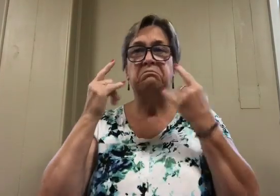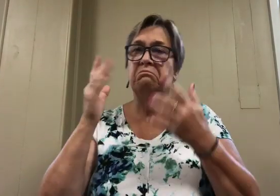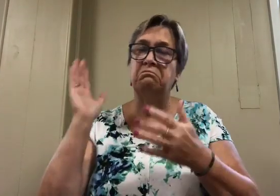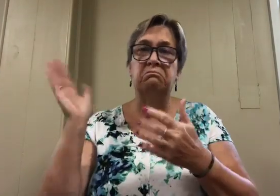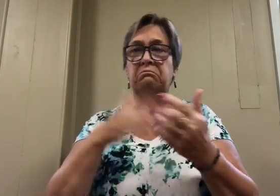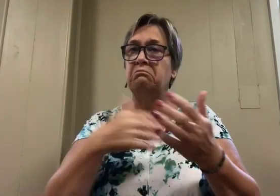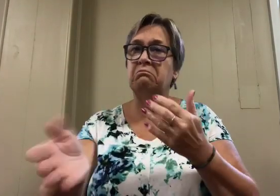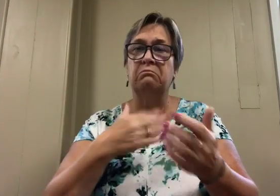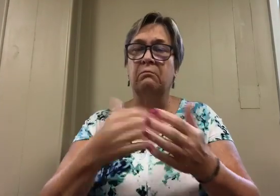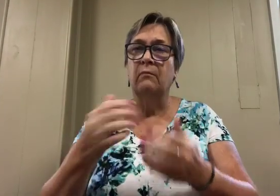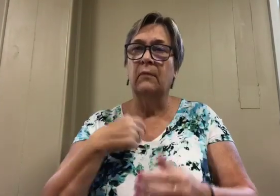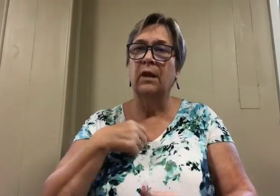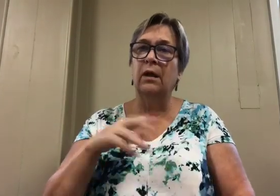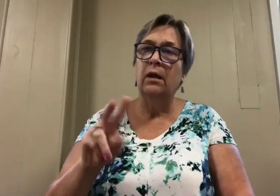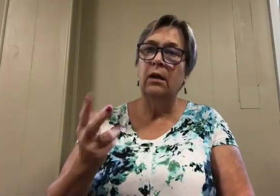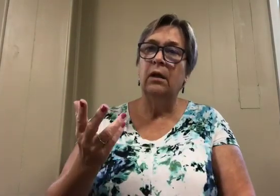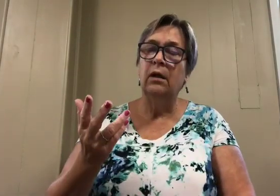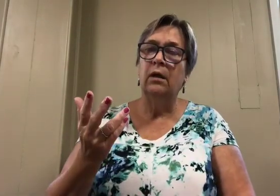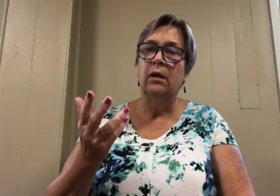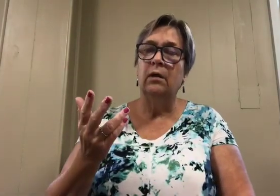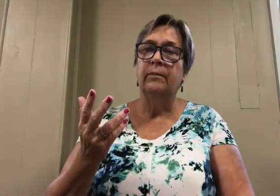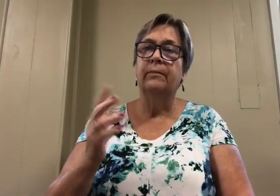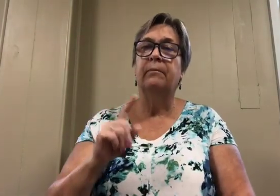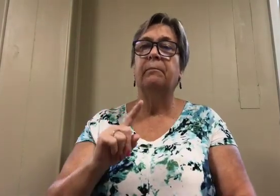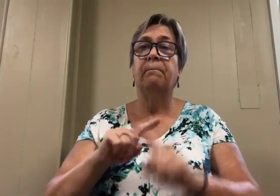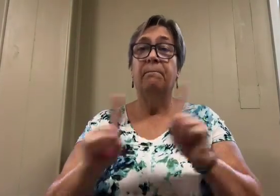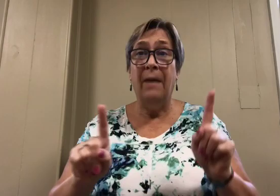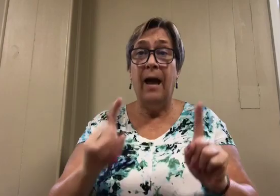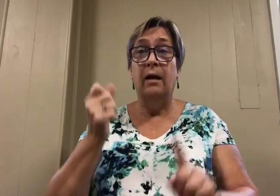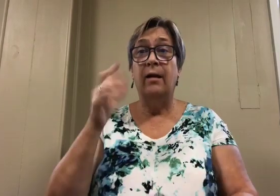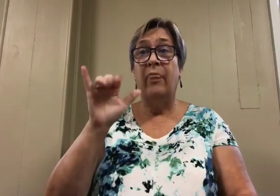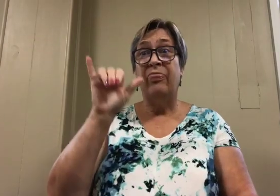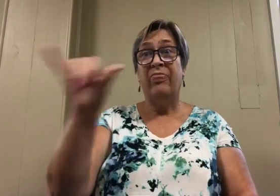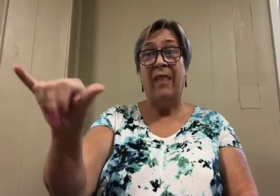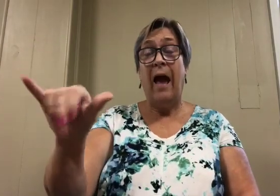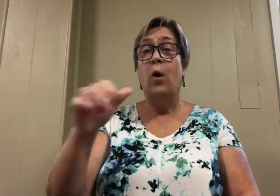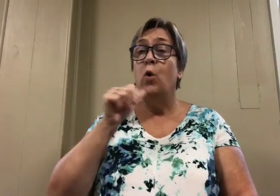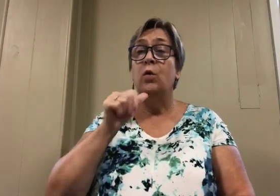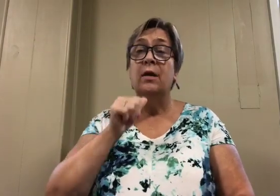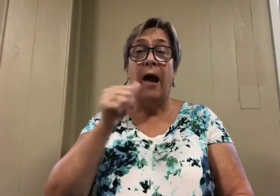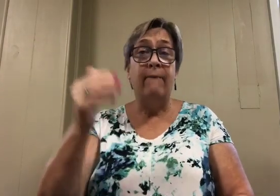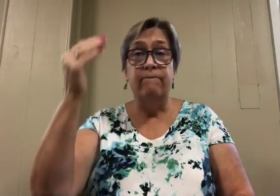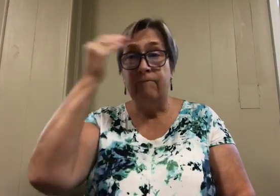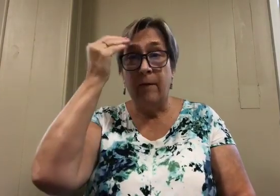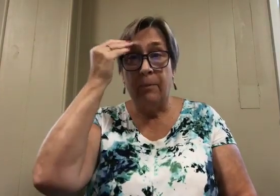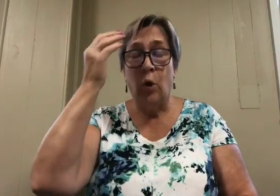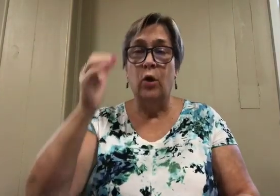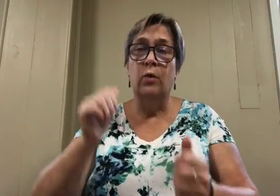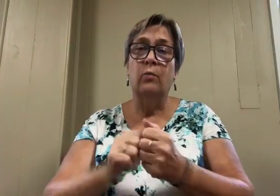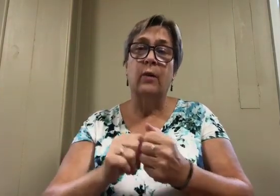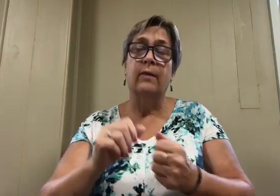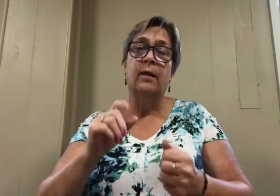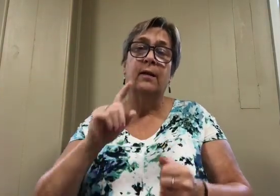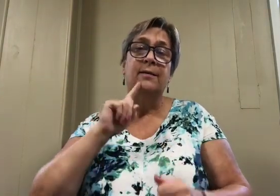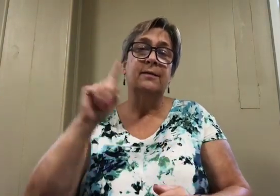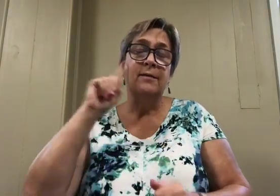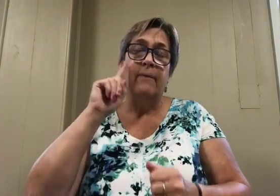communicate. But even though I would offer those other options, people insisted on just speaking. They weren't